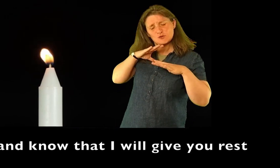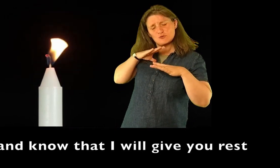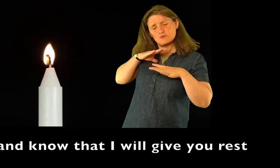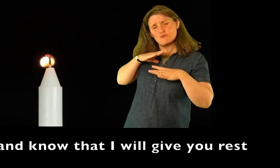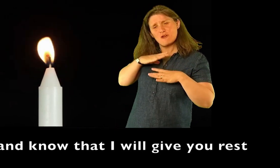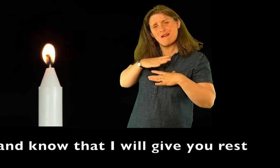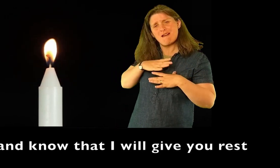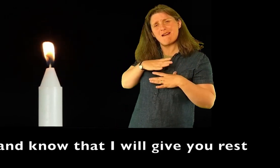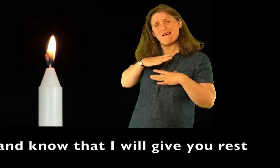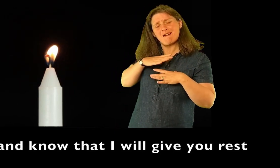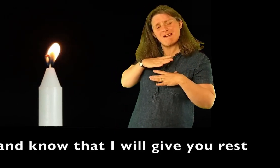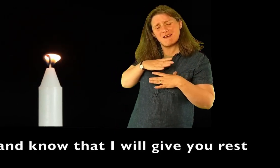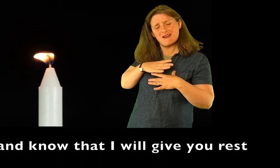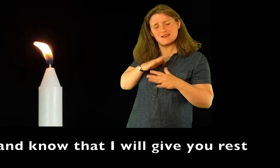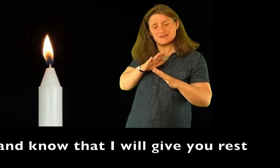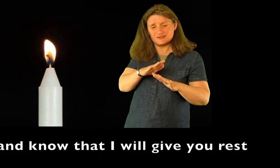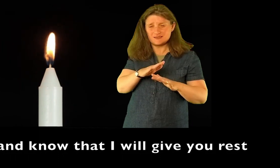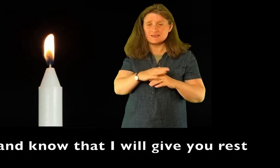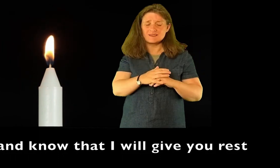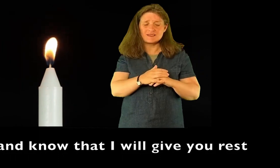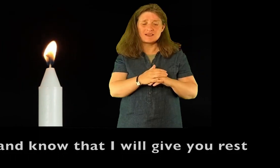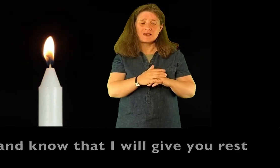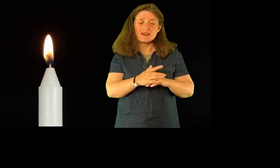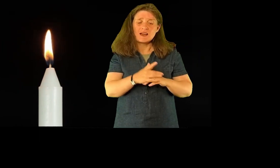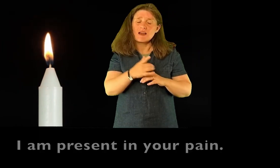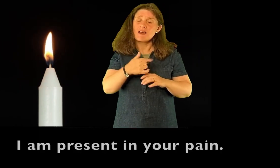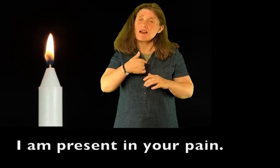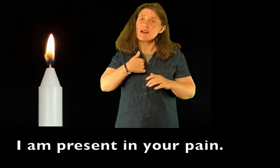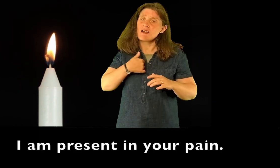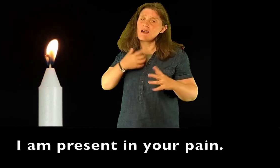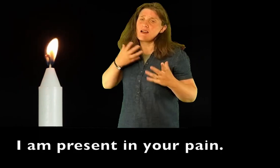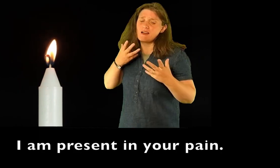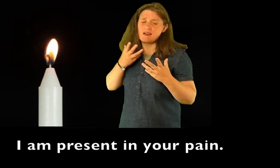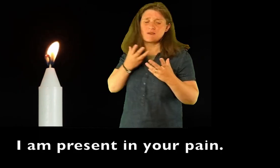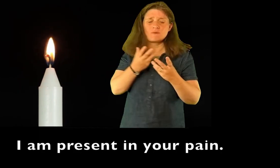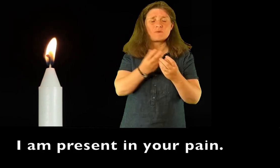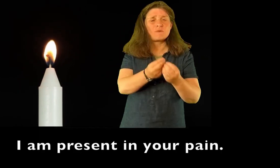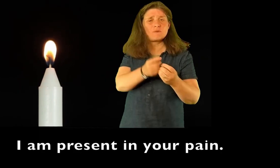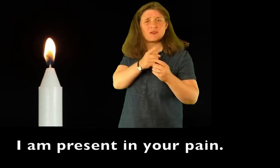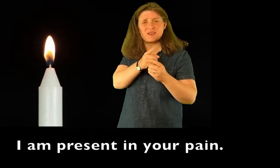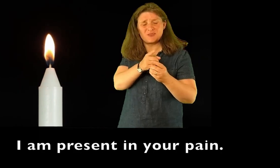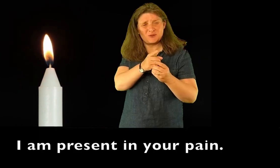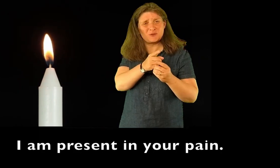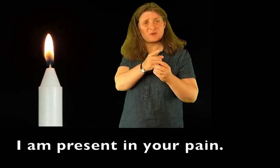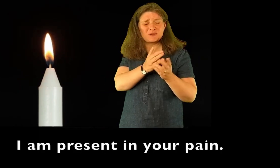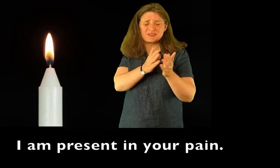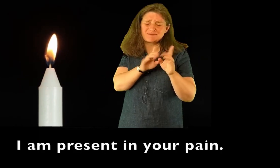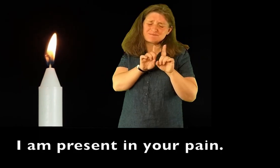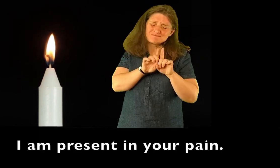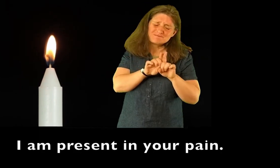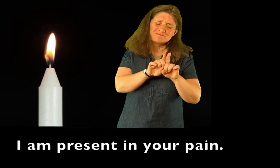will give you rest, I am present in your pain,